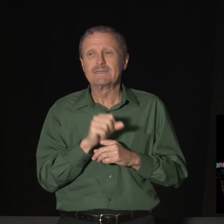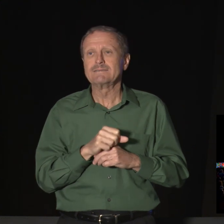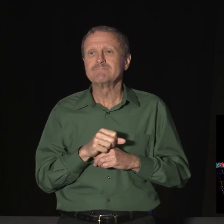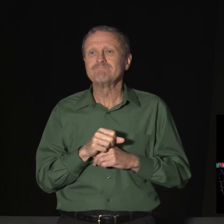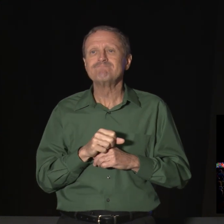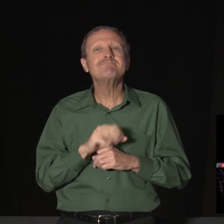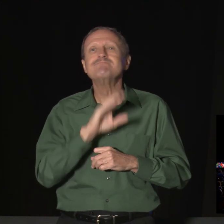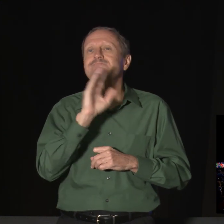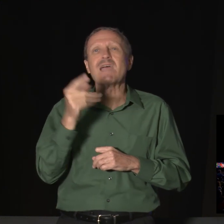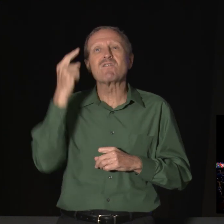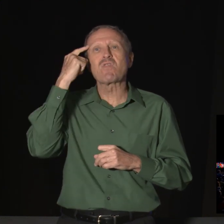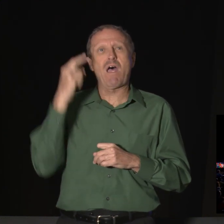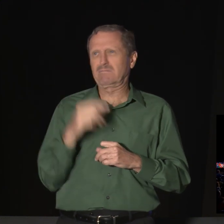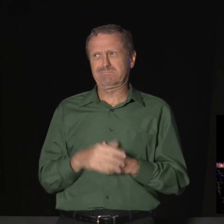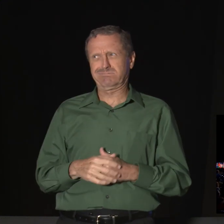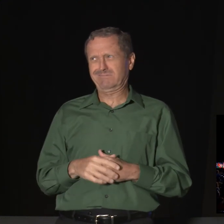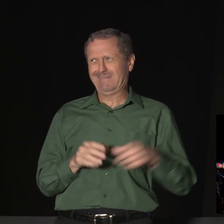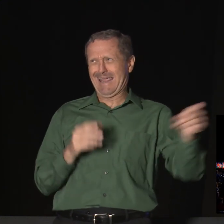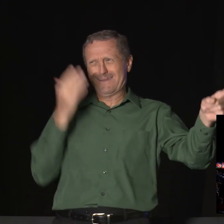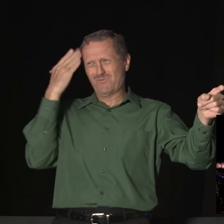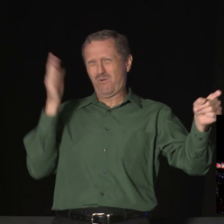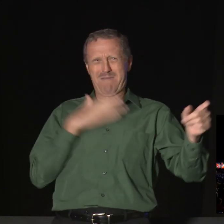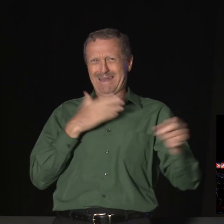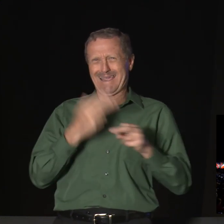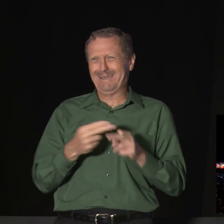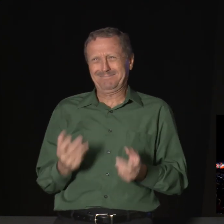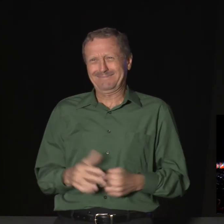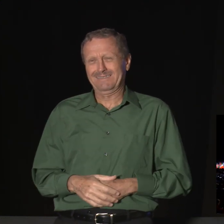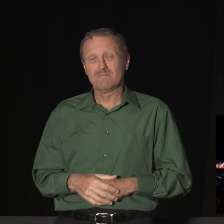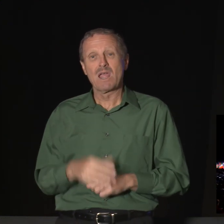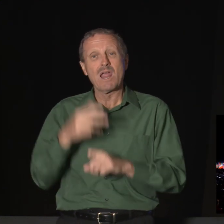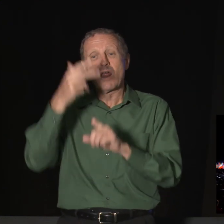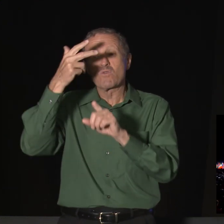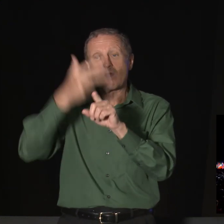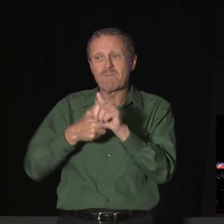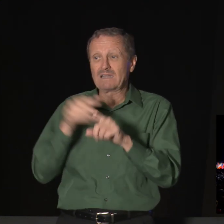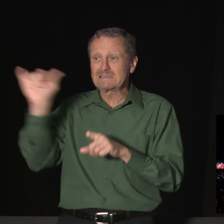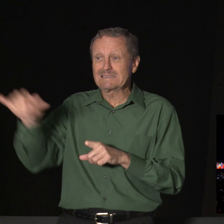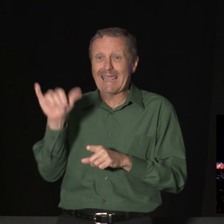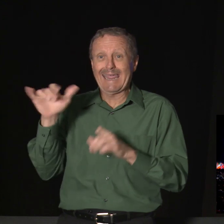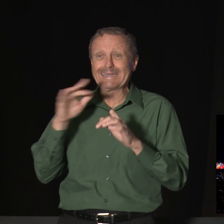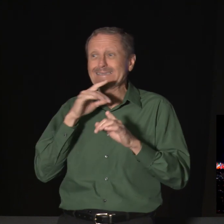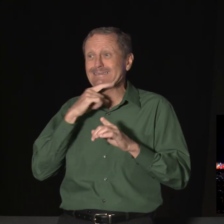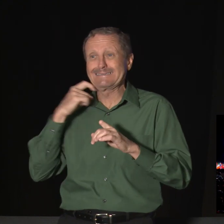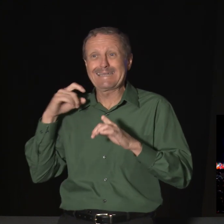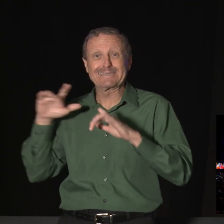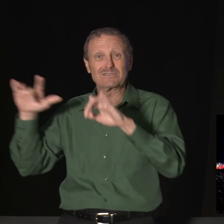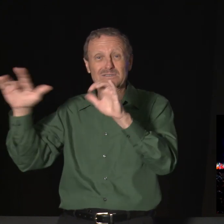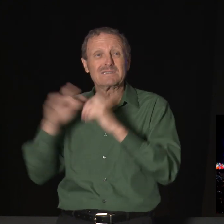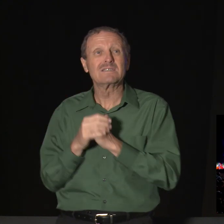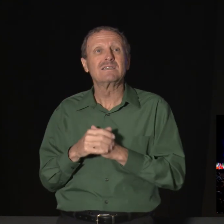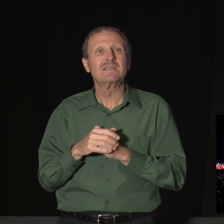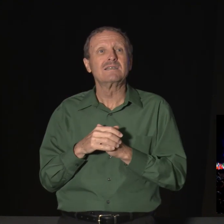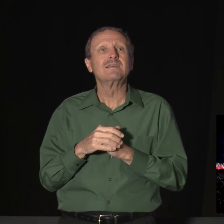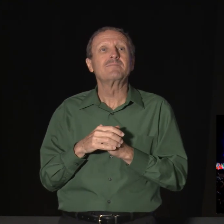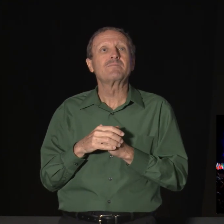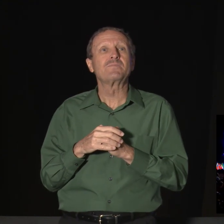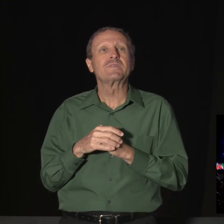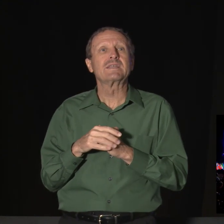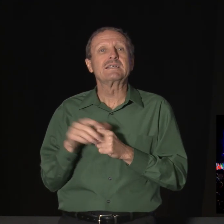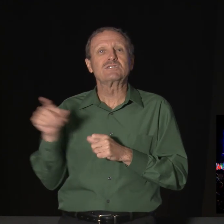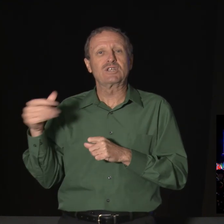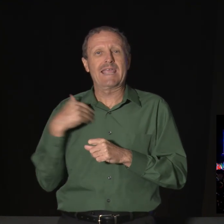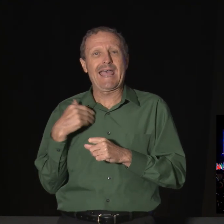Never in a million years, she said. But after 3 months in the desert, Buchanan had a serious urinary